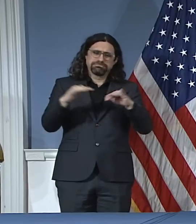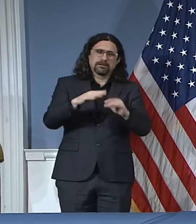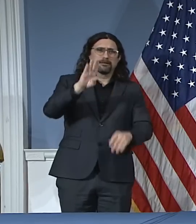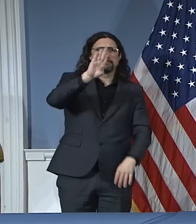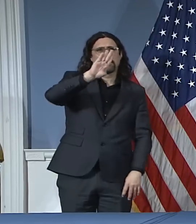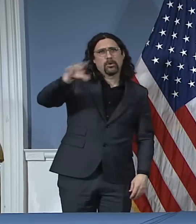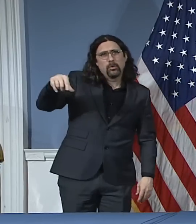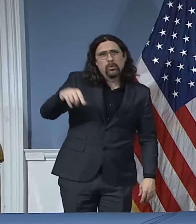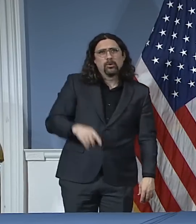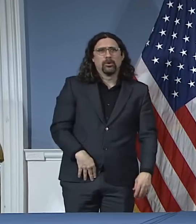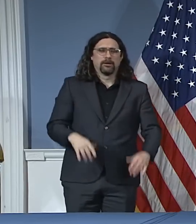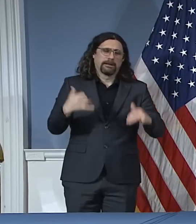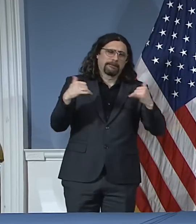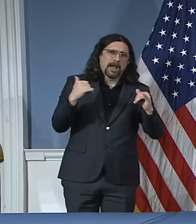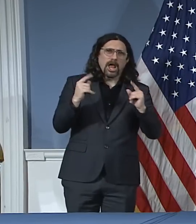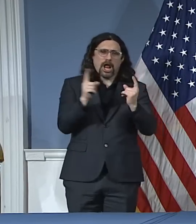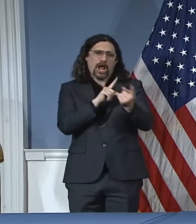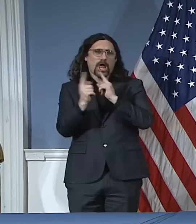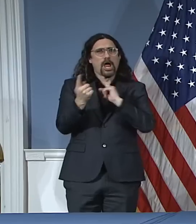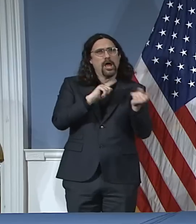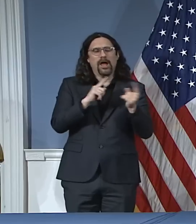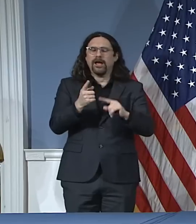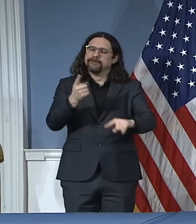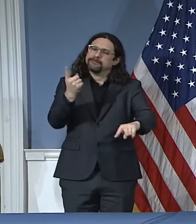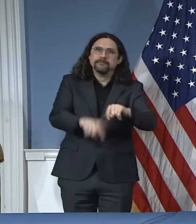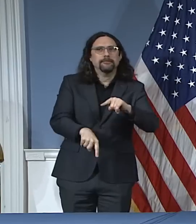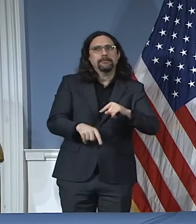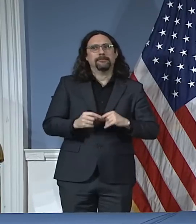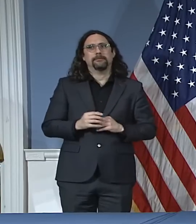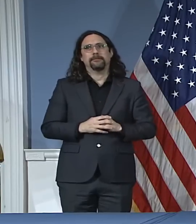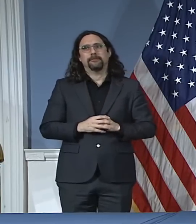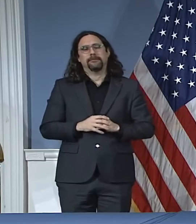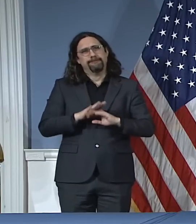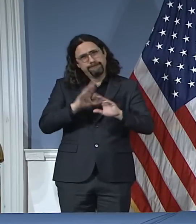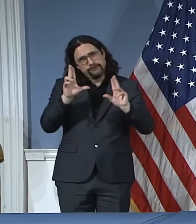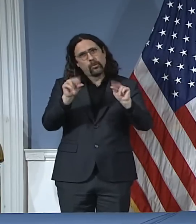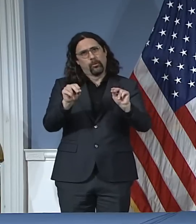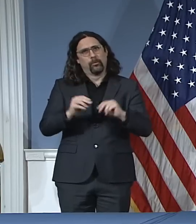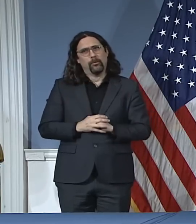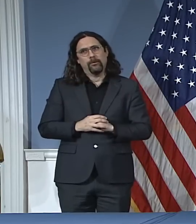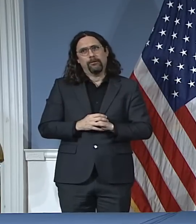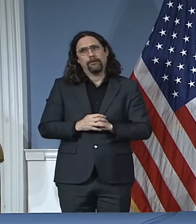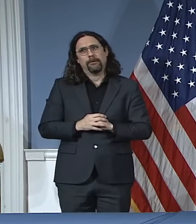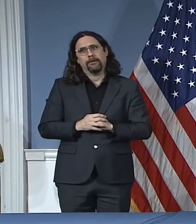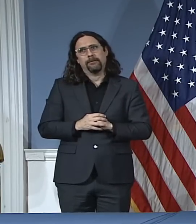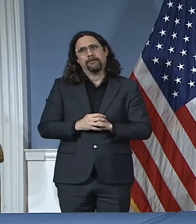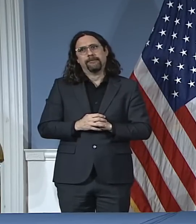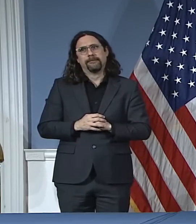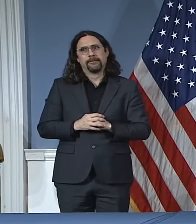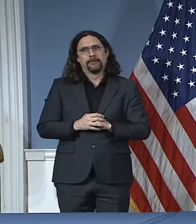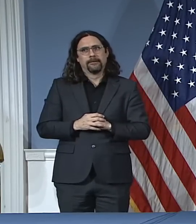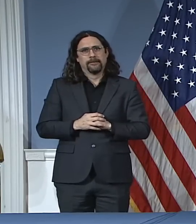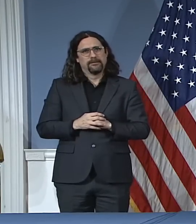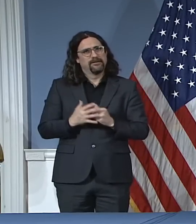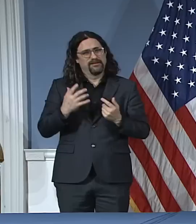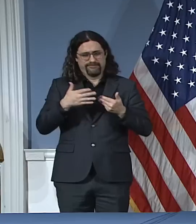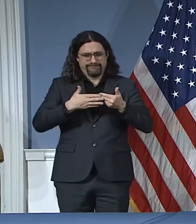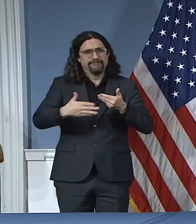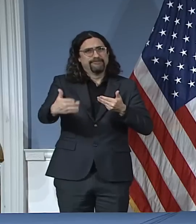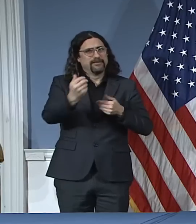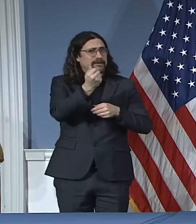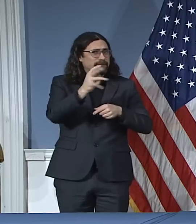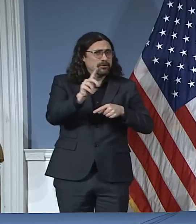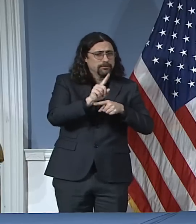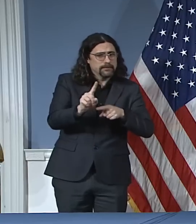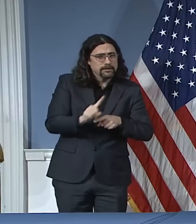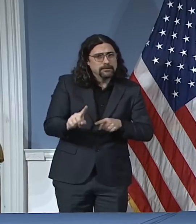forever. It's gone certainly for weeks, probably for months. At some point, we'll be able to resume a more